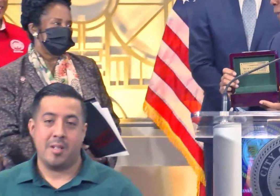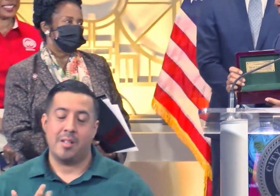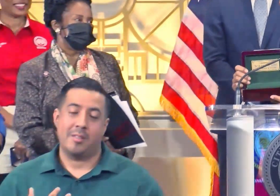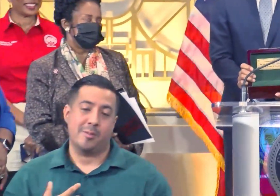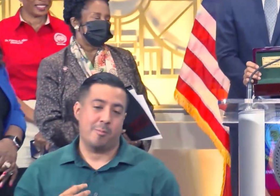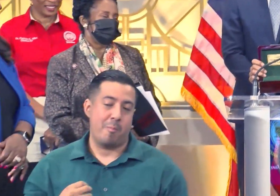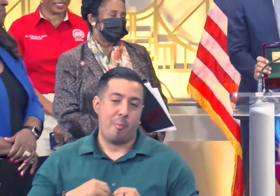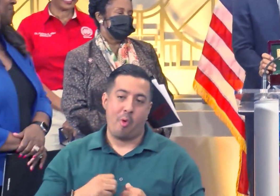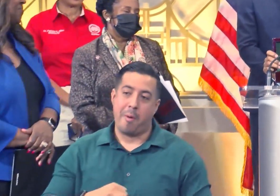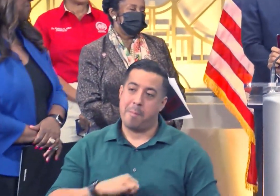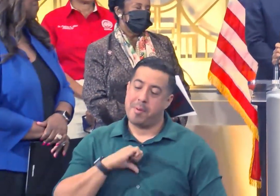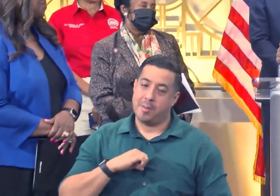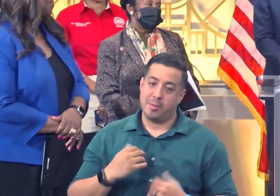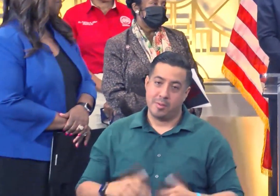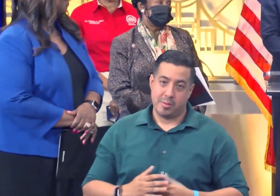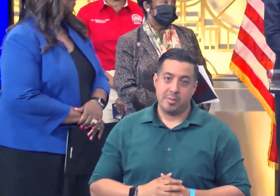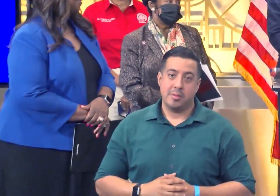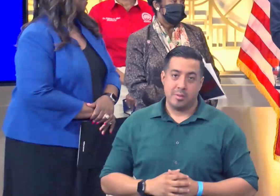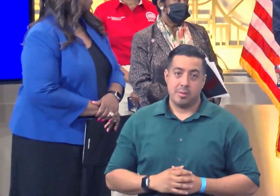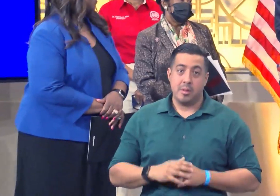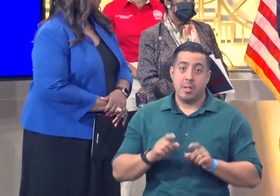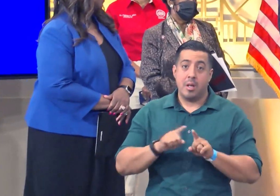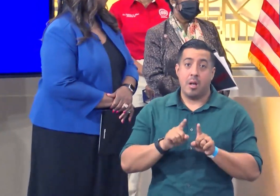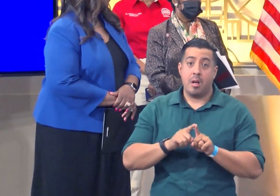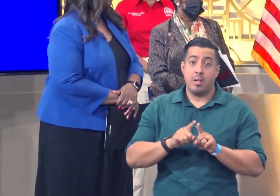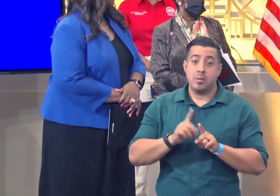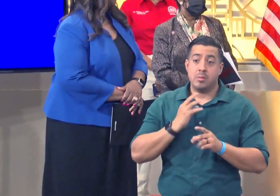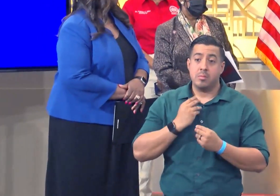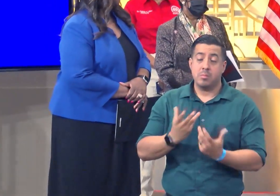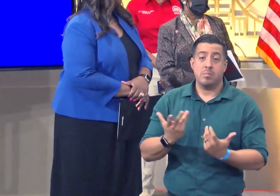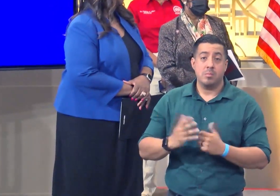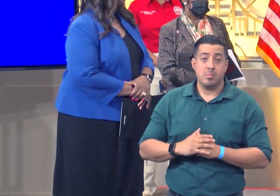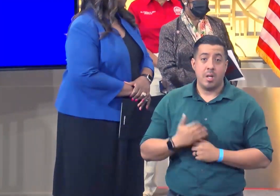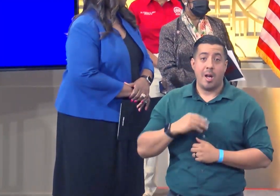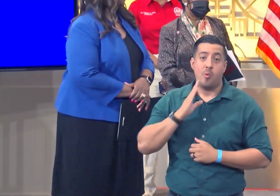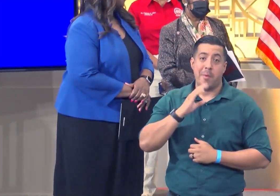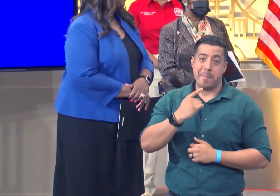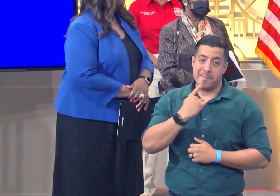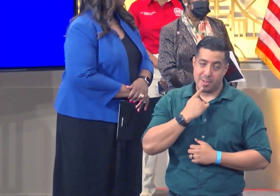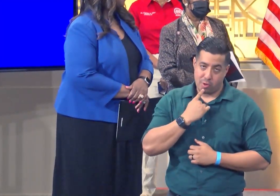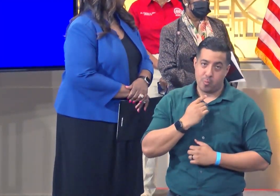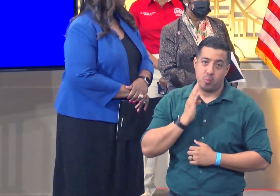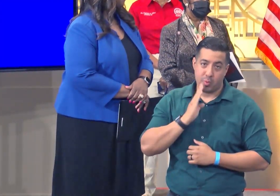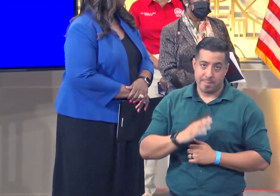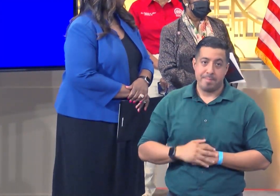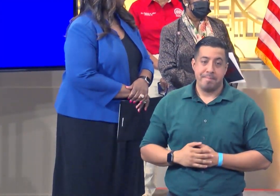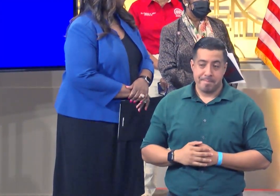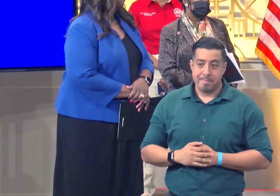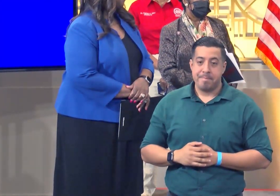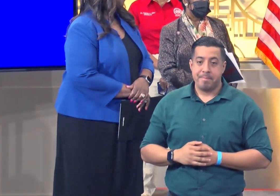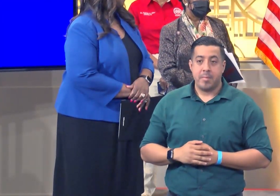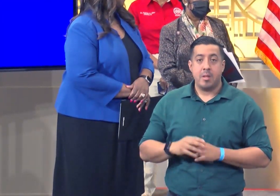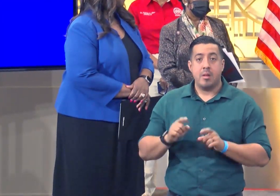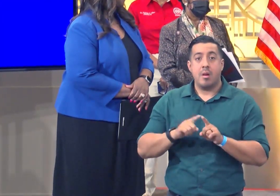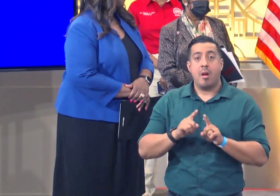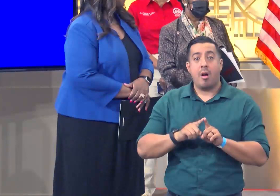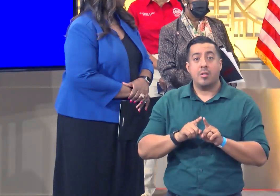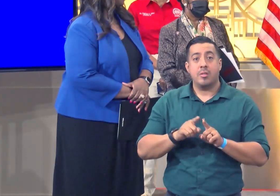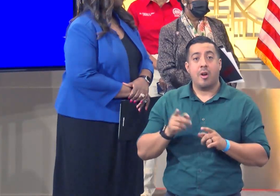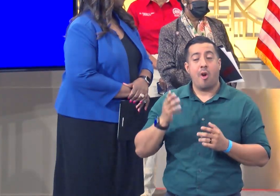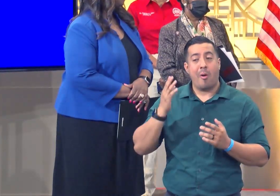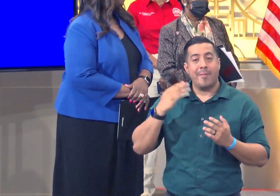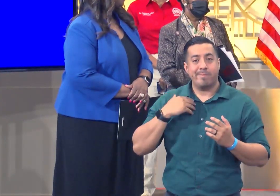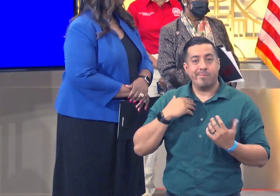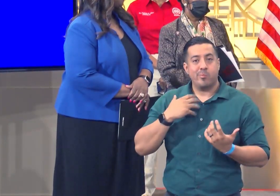more proud. Mm-hmm. I'm all going so want to say that I'm going to miss you. Mm-hmm. And quite frankly, I wish you were not